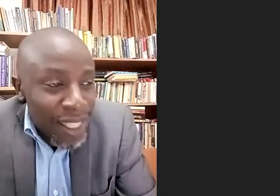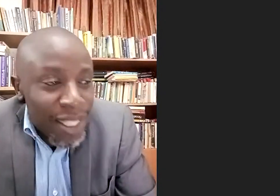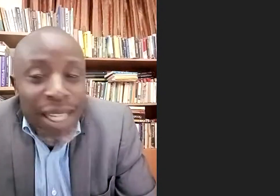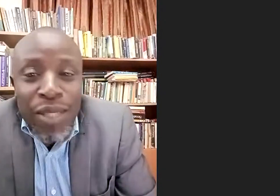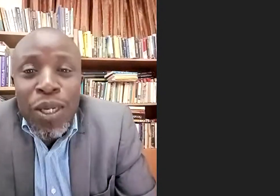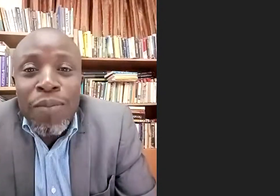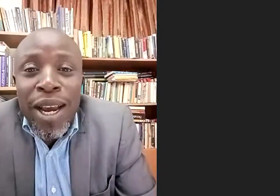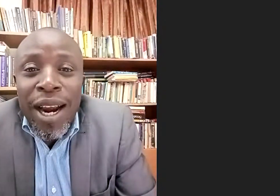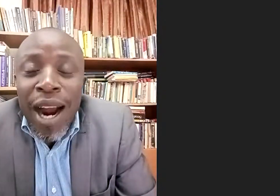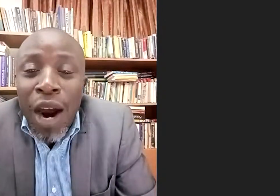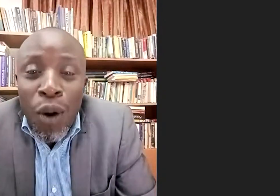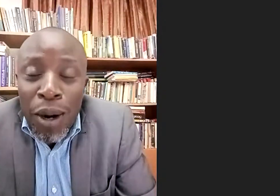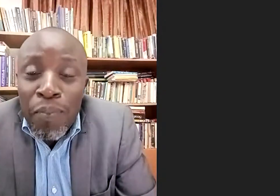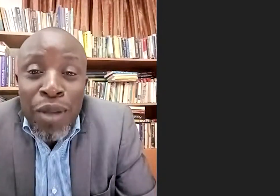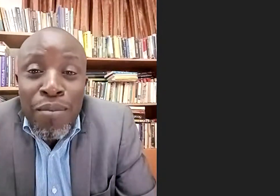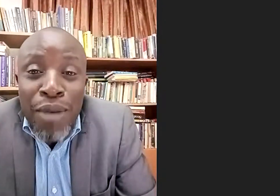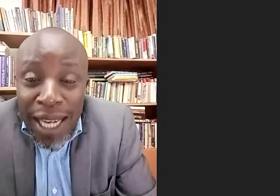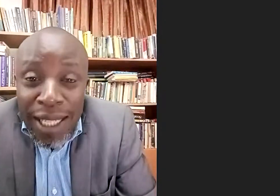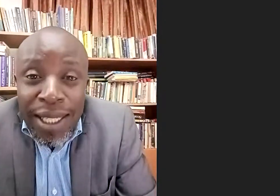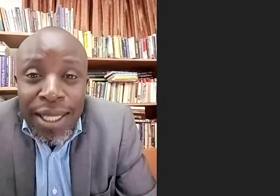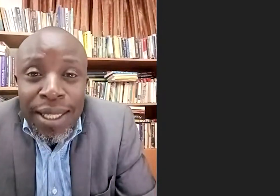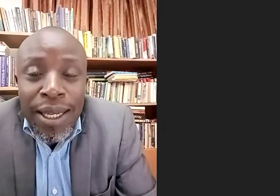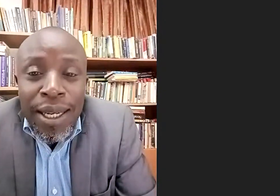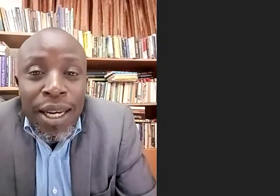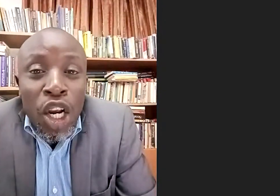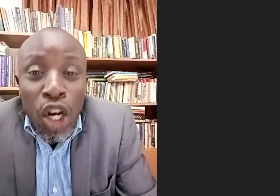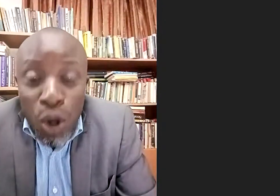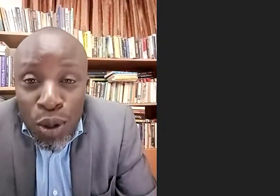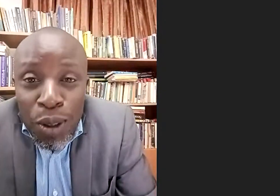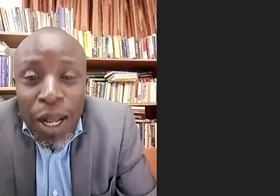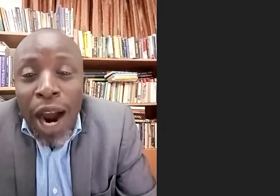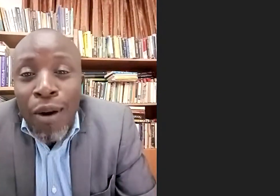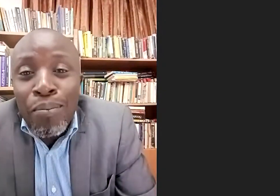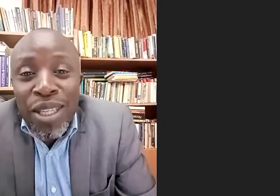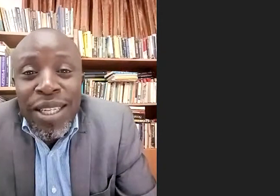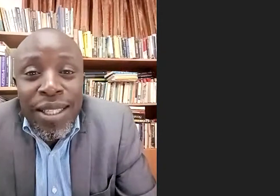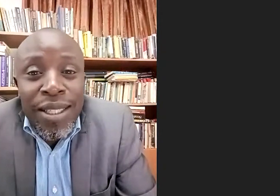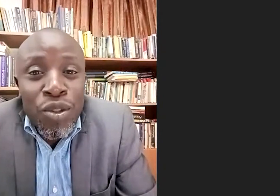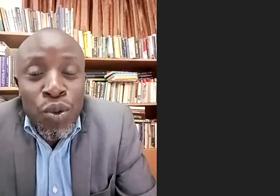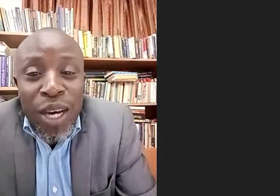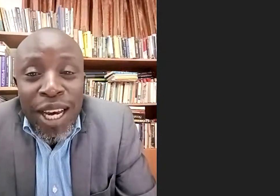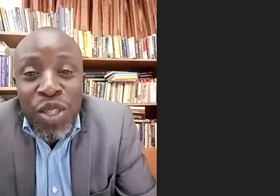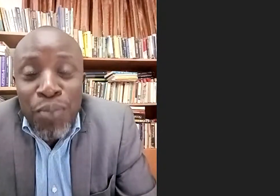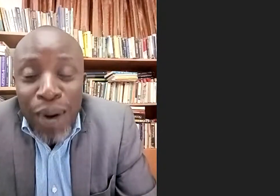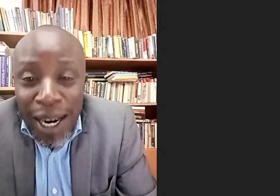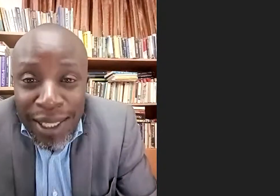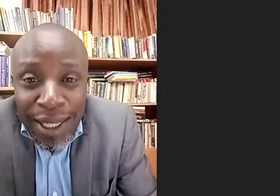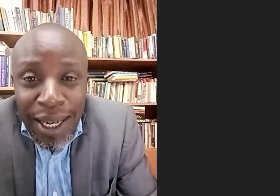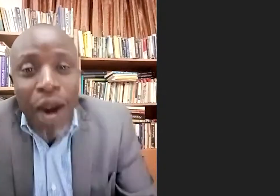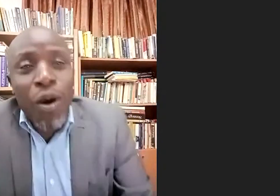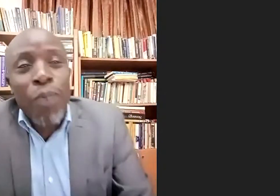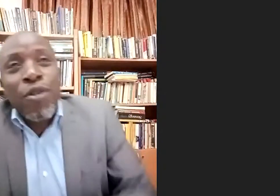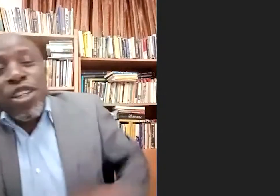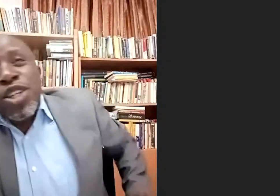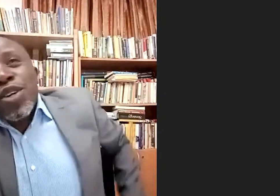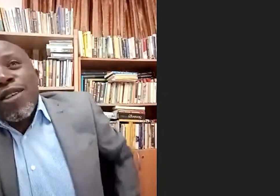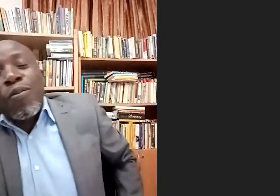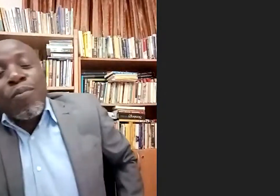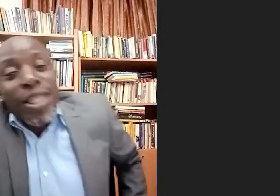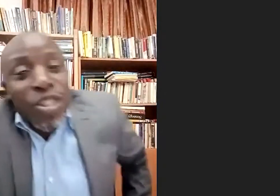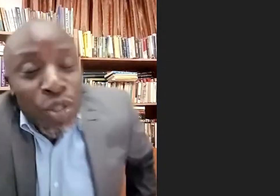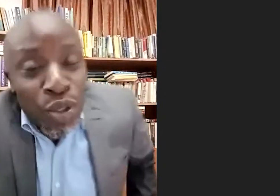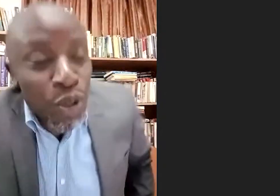many things that will make our brands glow, our business to expand, our